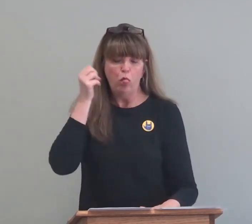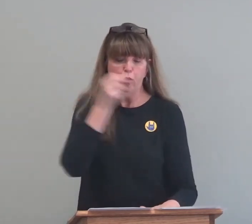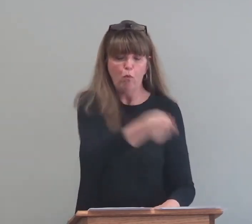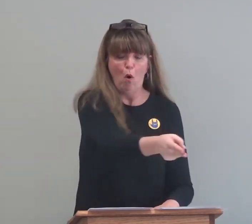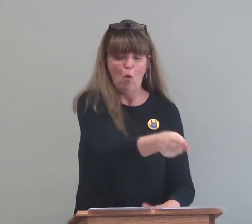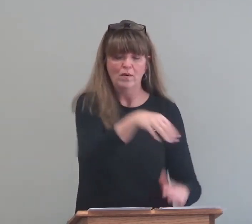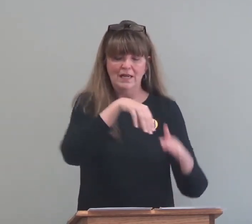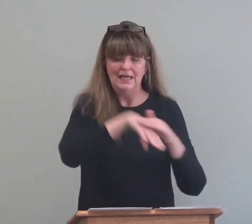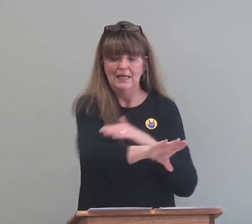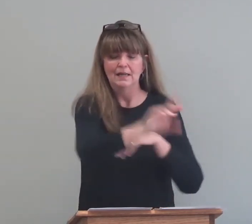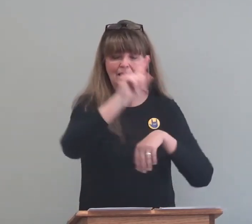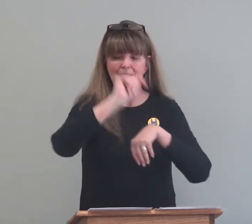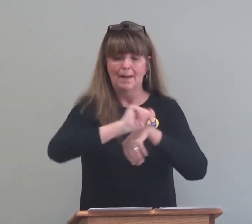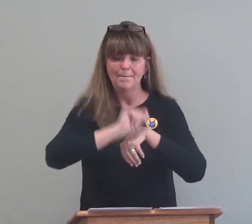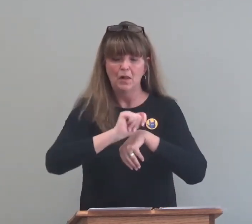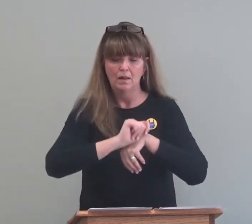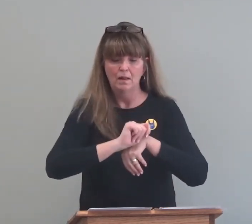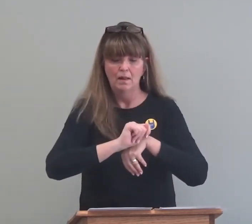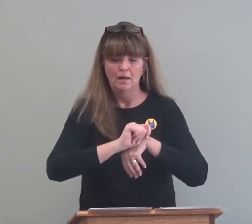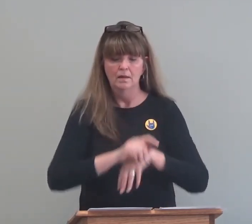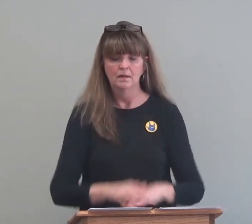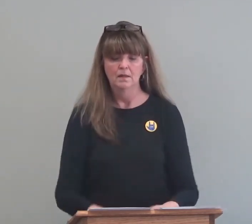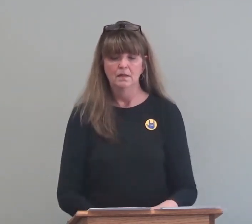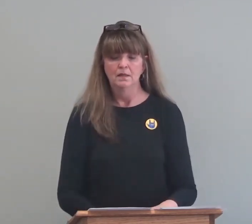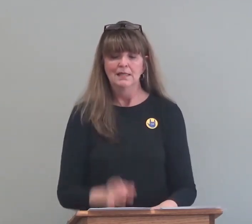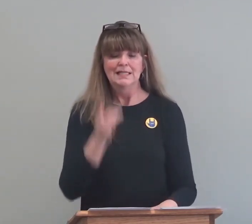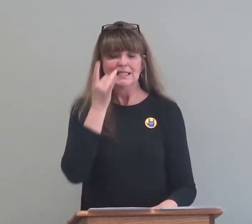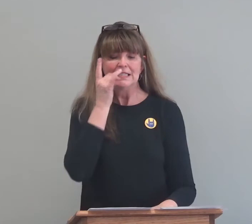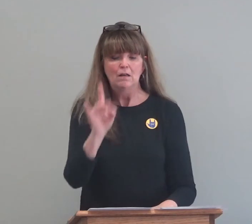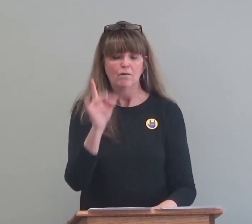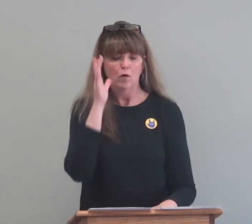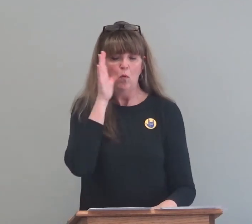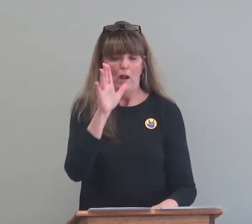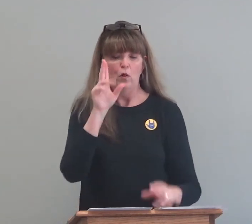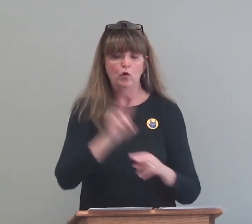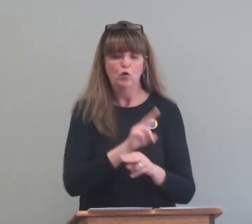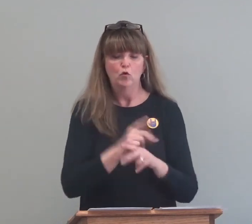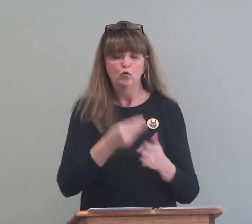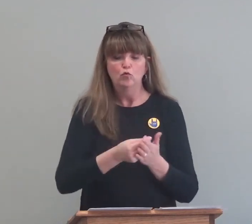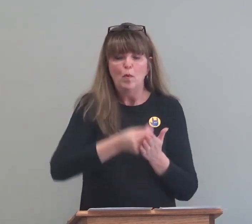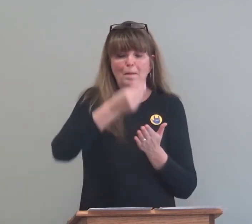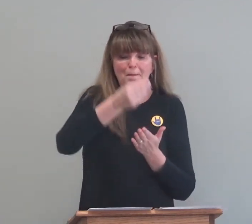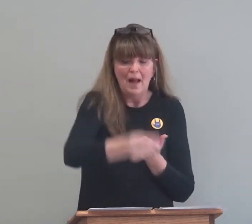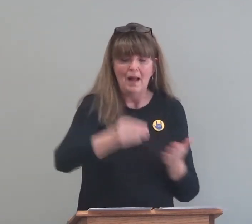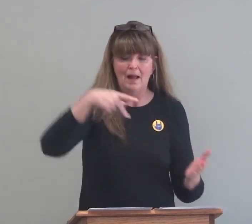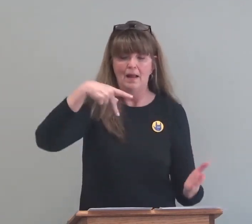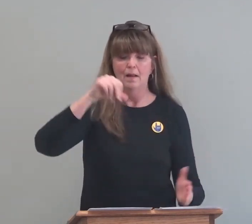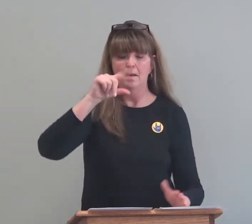The silver will be thrown into the temple. The silver will be used to